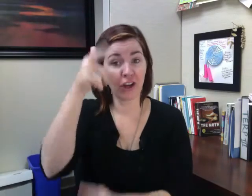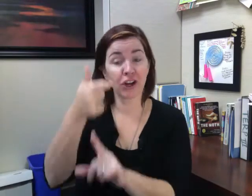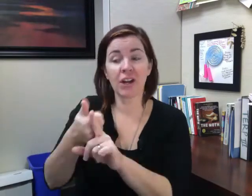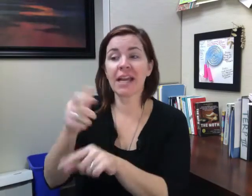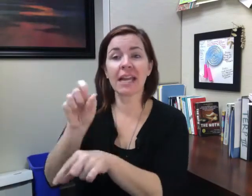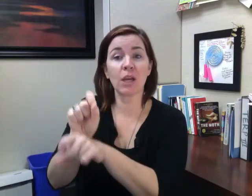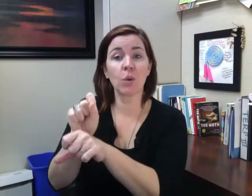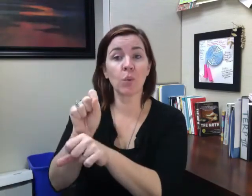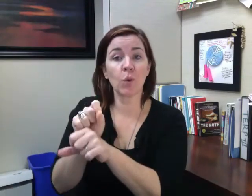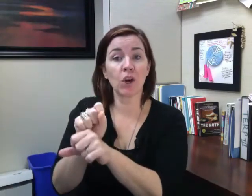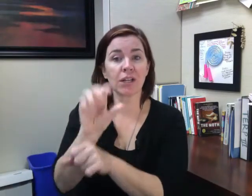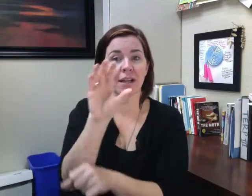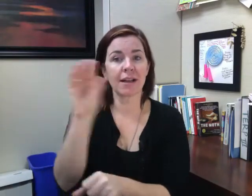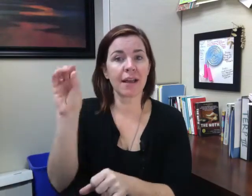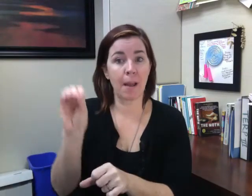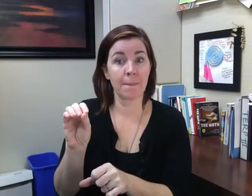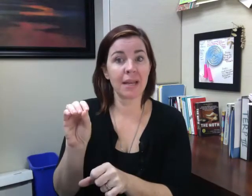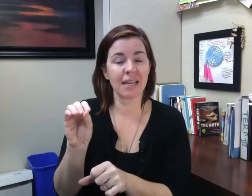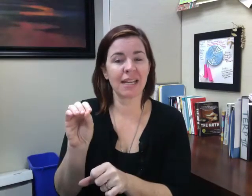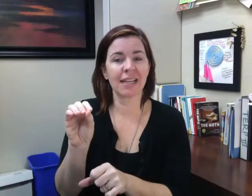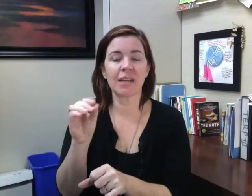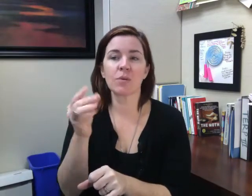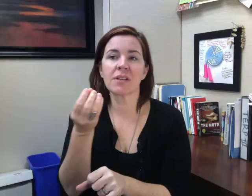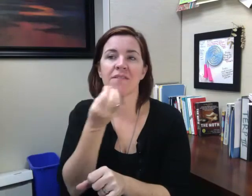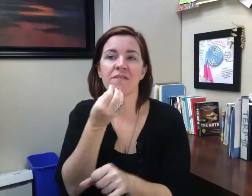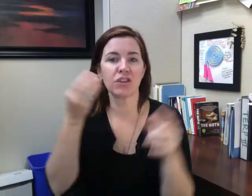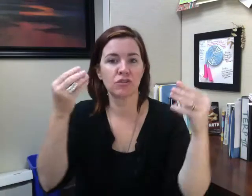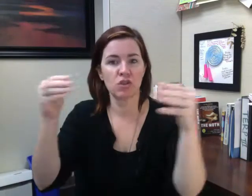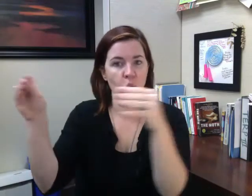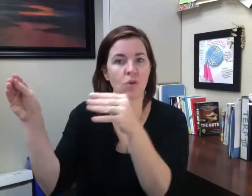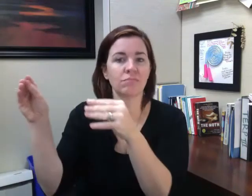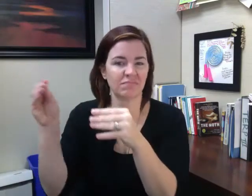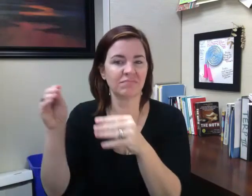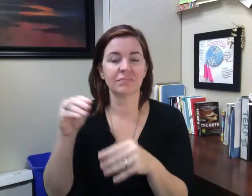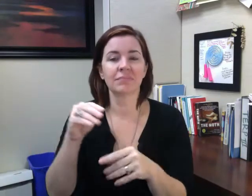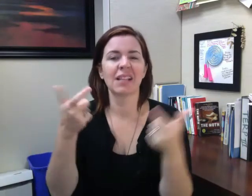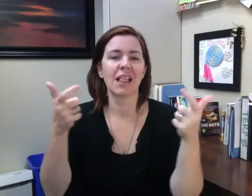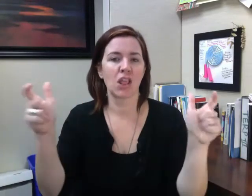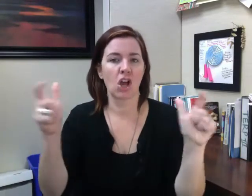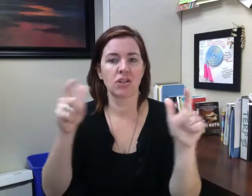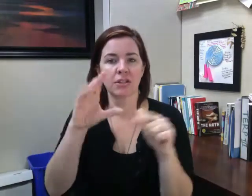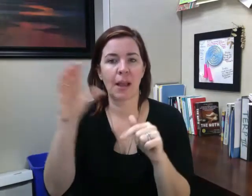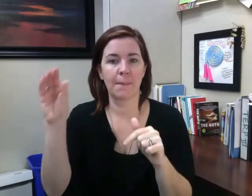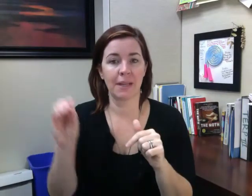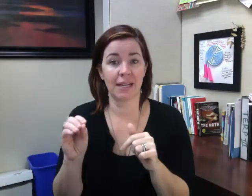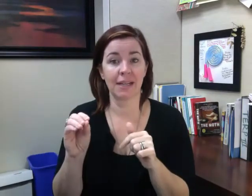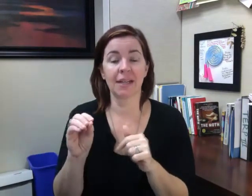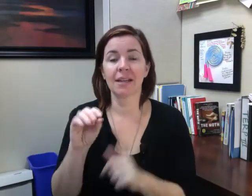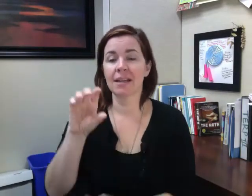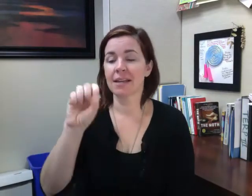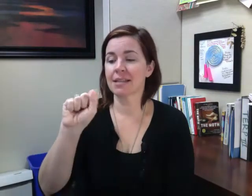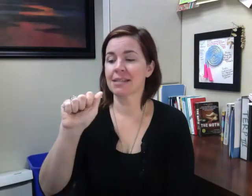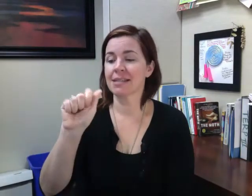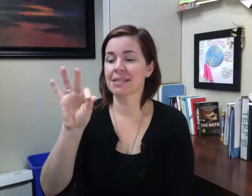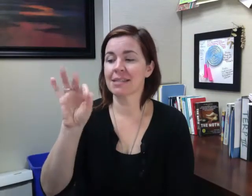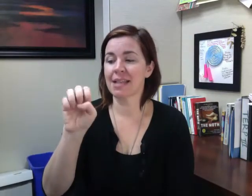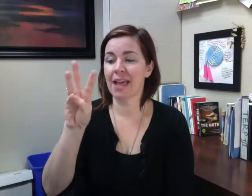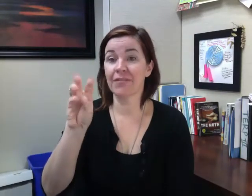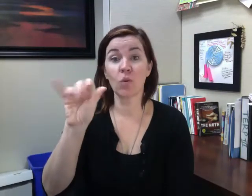was a large grocery chain, and he had decided to take me on one of his business trips to